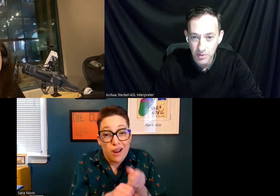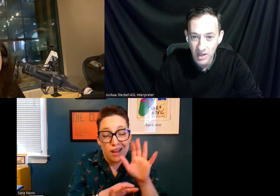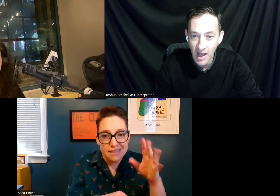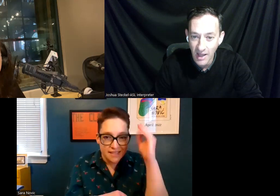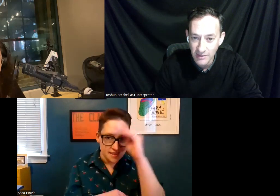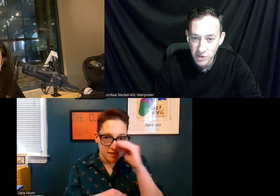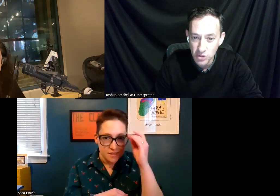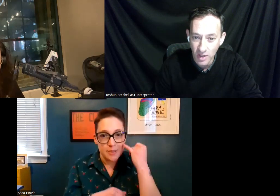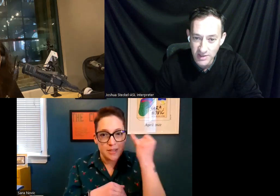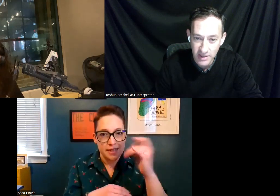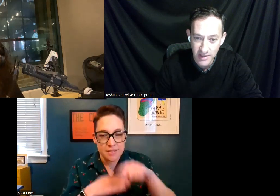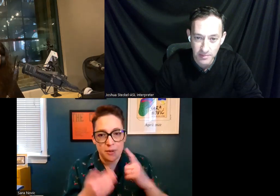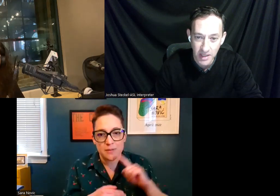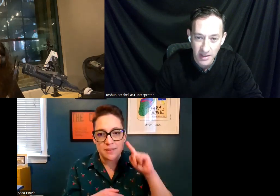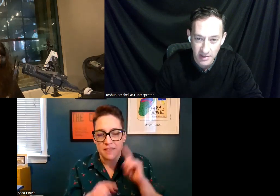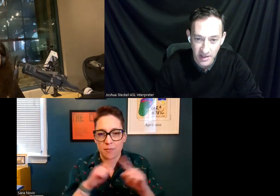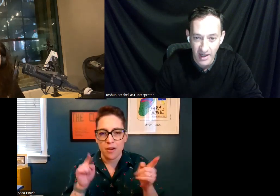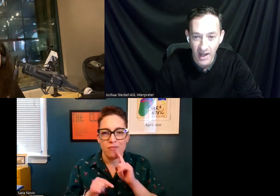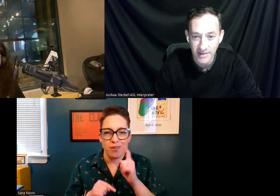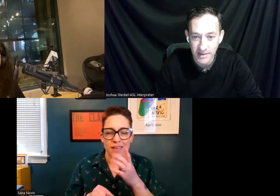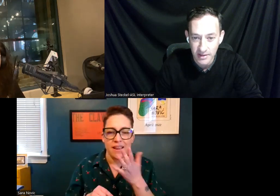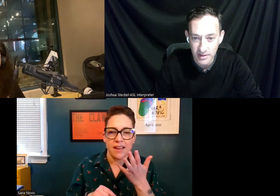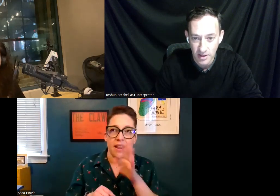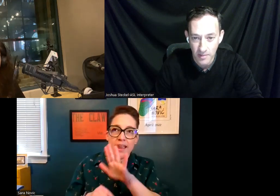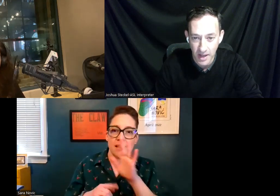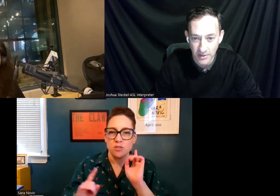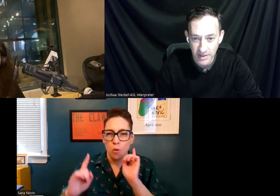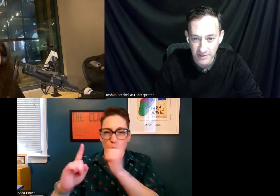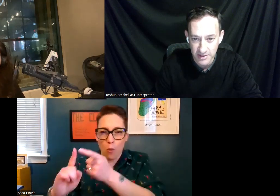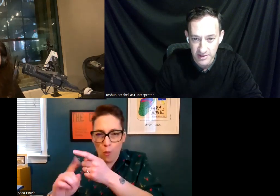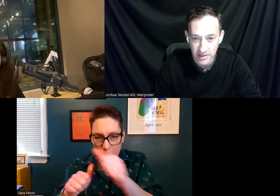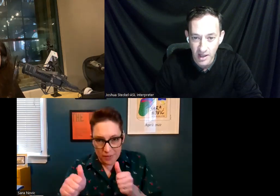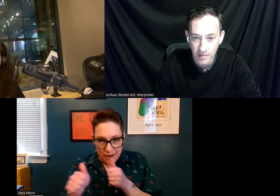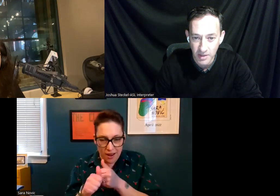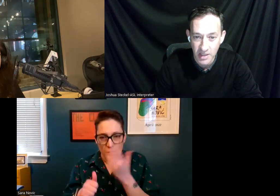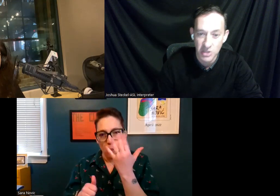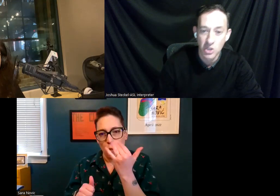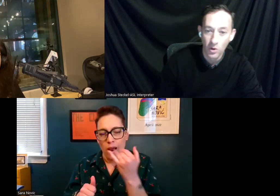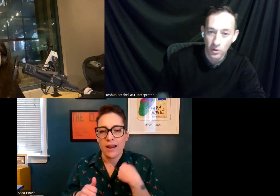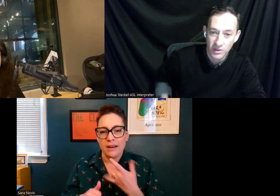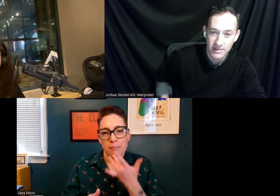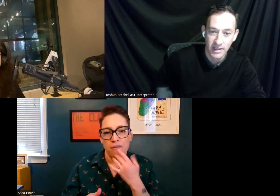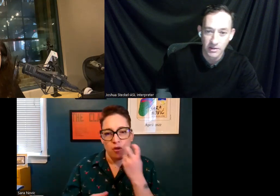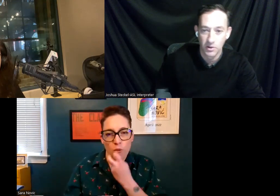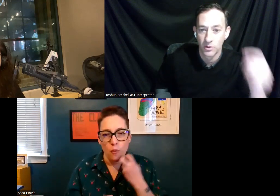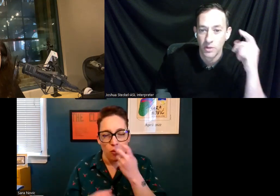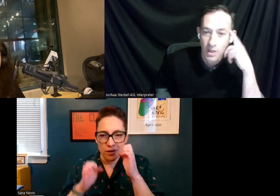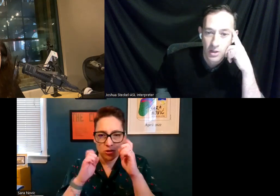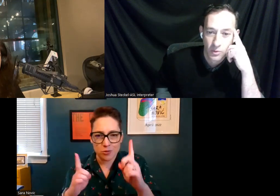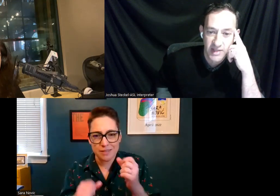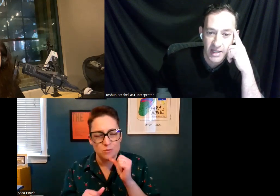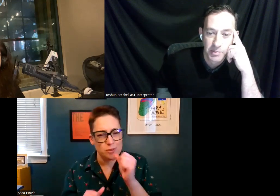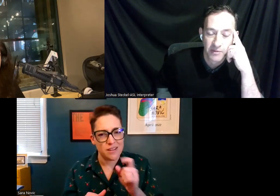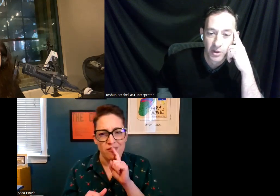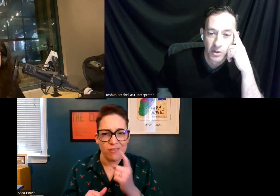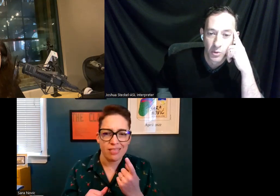people kind of trusted his opinion and ideas about deafness at the time. But his goal, his latent goal, was